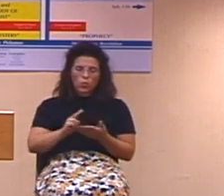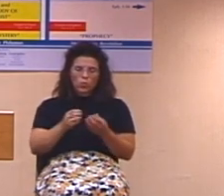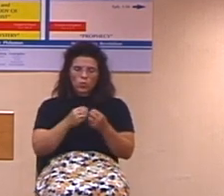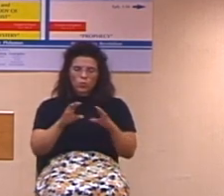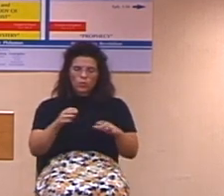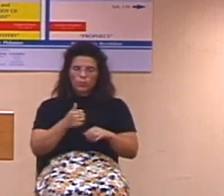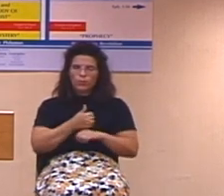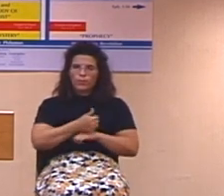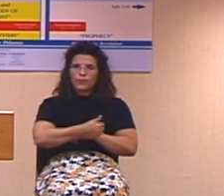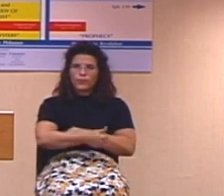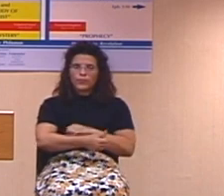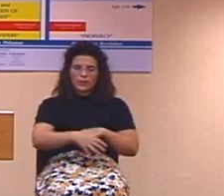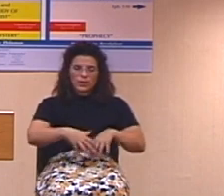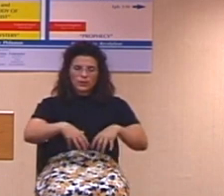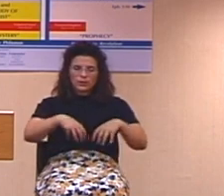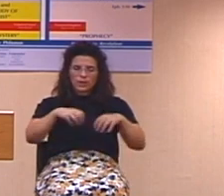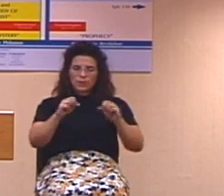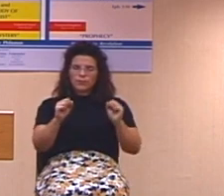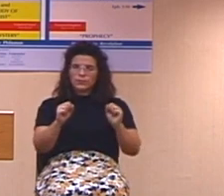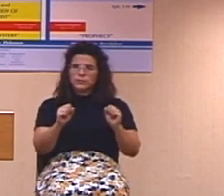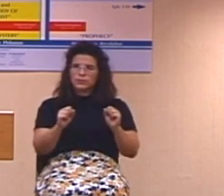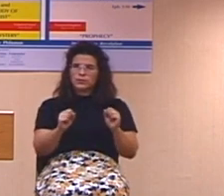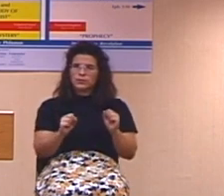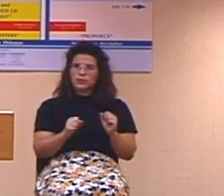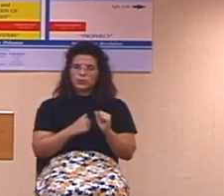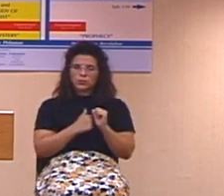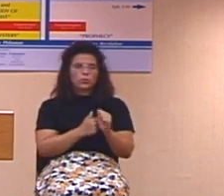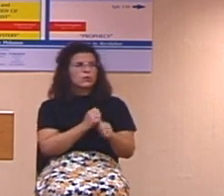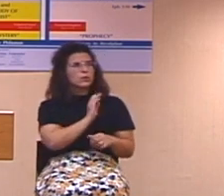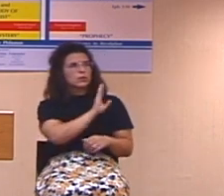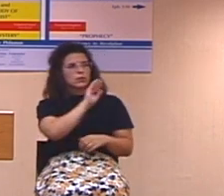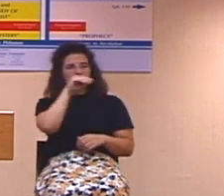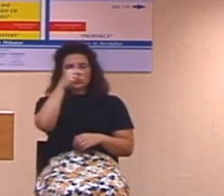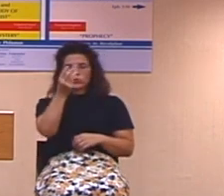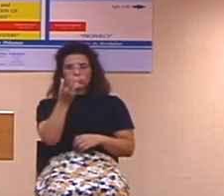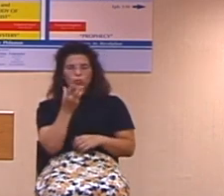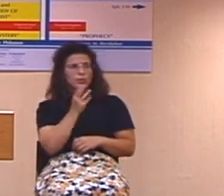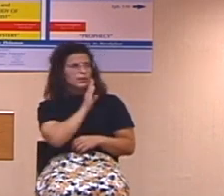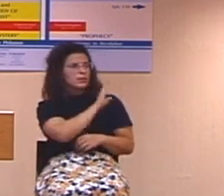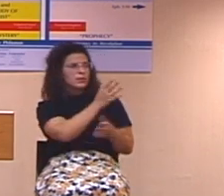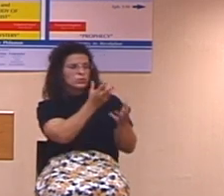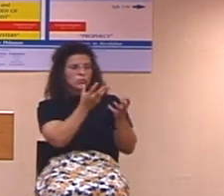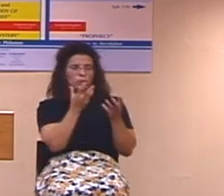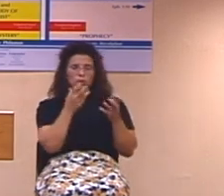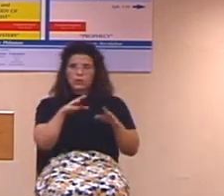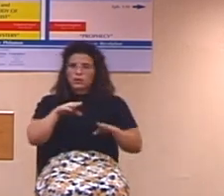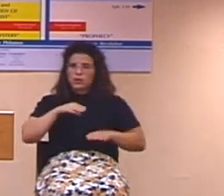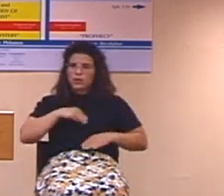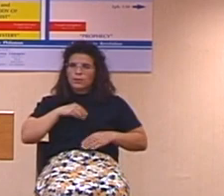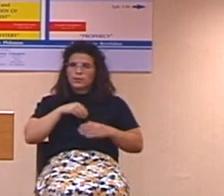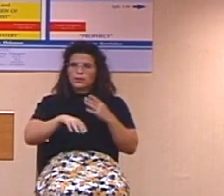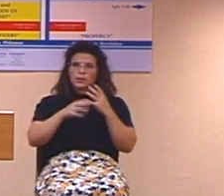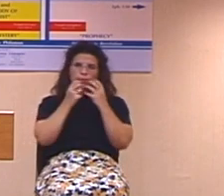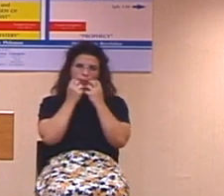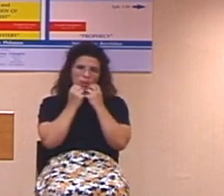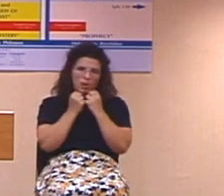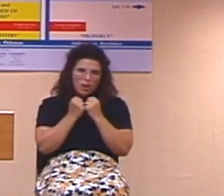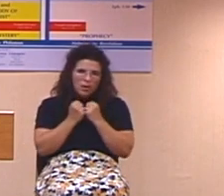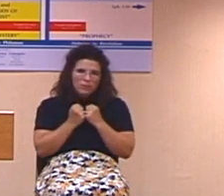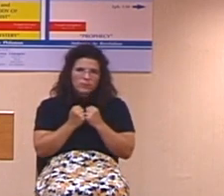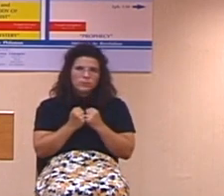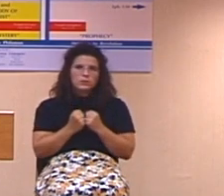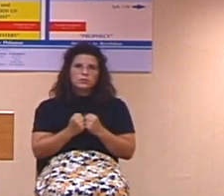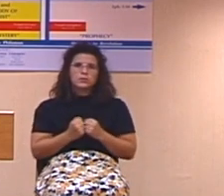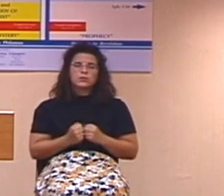blameless. You're adopted. It's according to His grace. It's according to His will. You're accepted in the beloved. I love